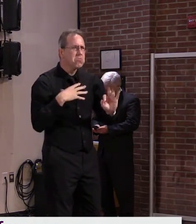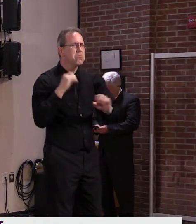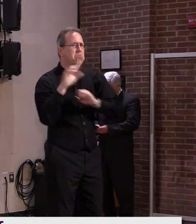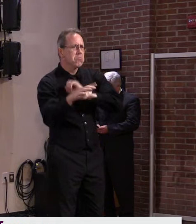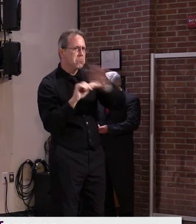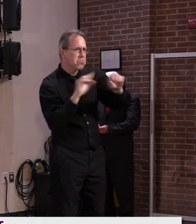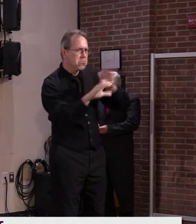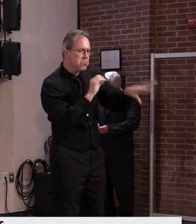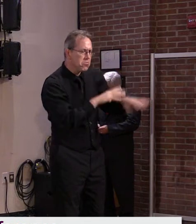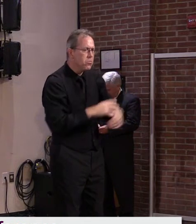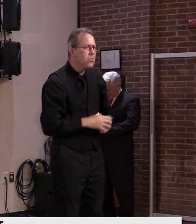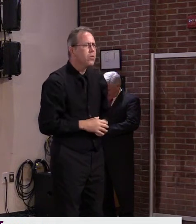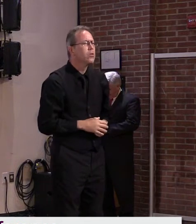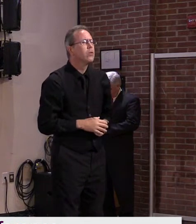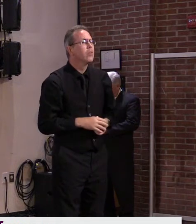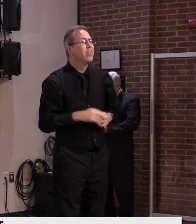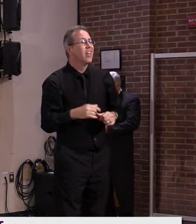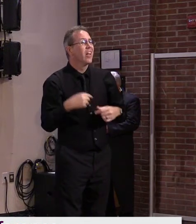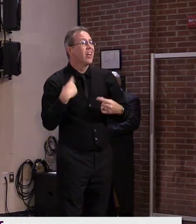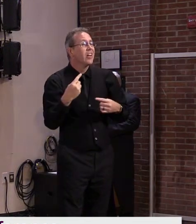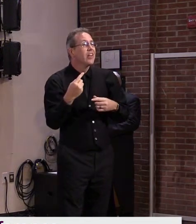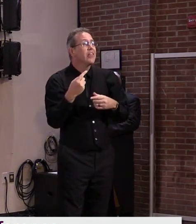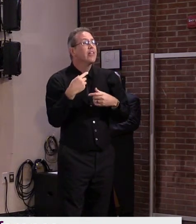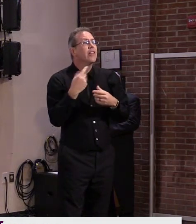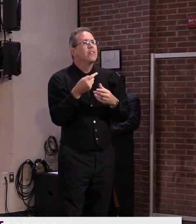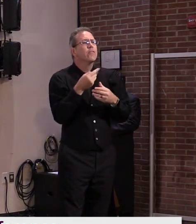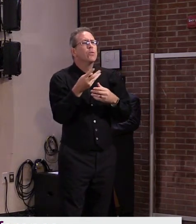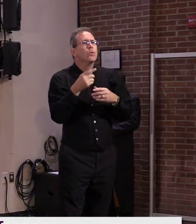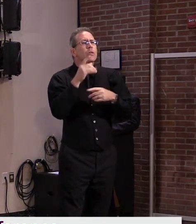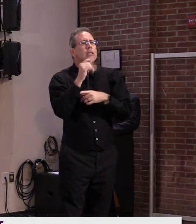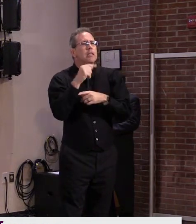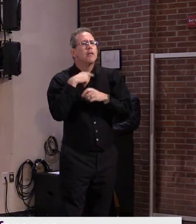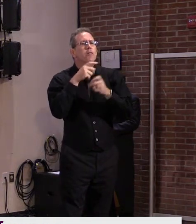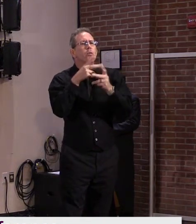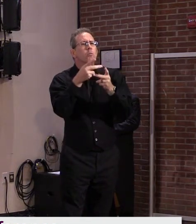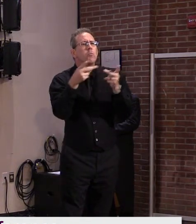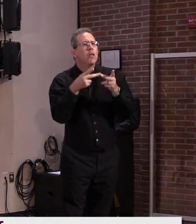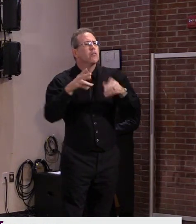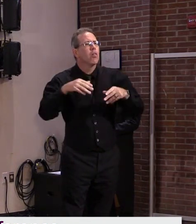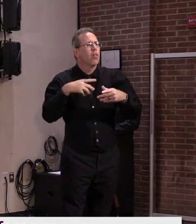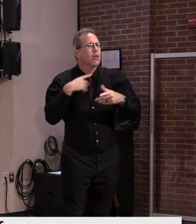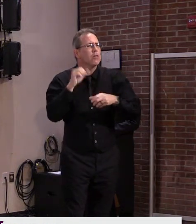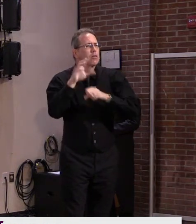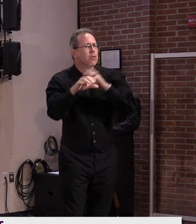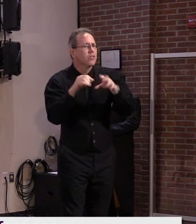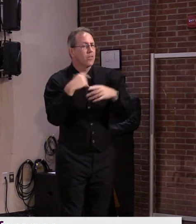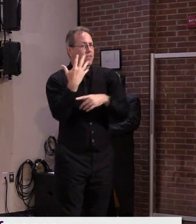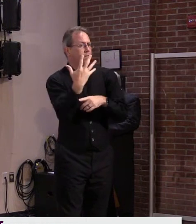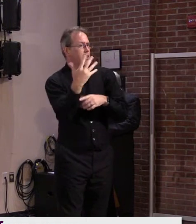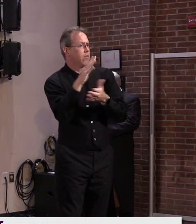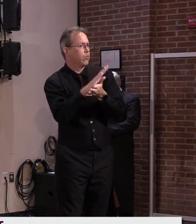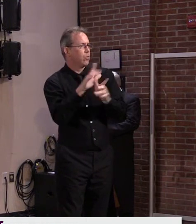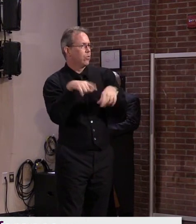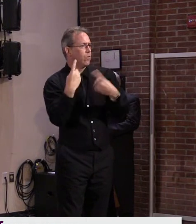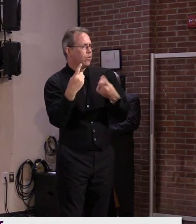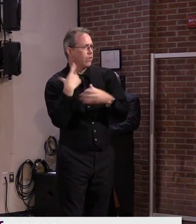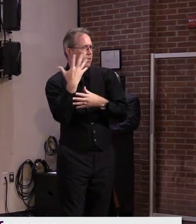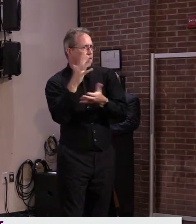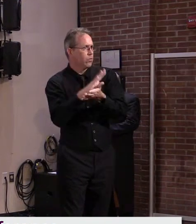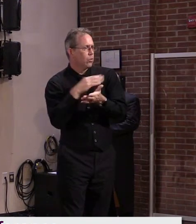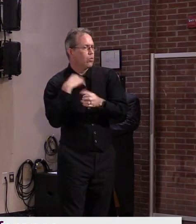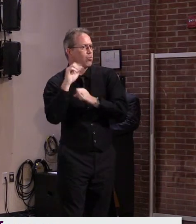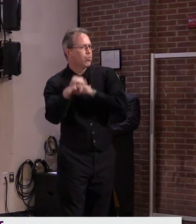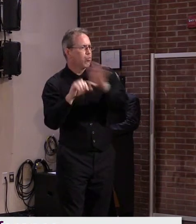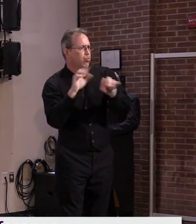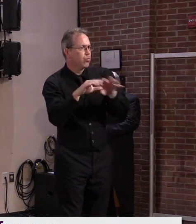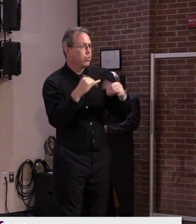pilot the take-home PCR tests. Those are among 5 school districts across the state. Those test kits are being delivered as we